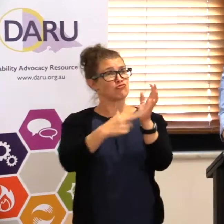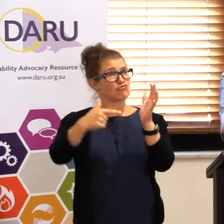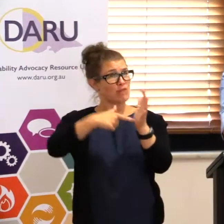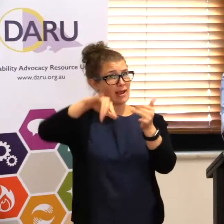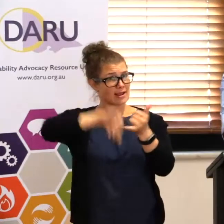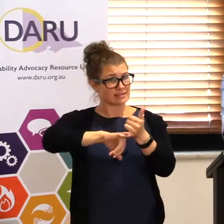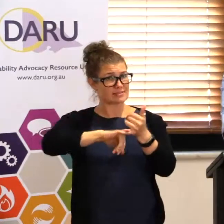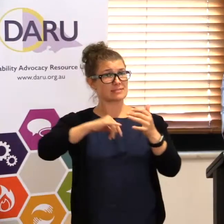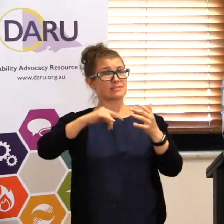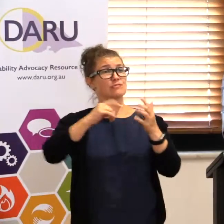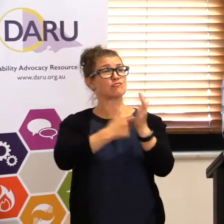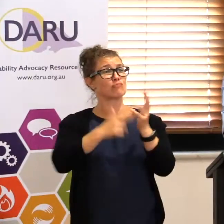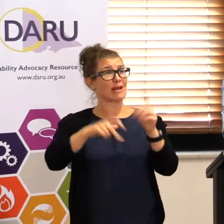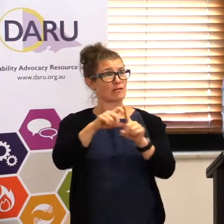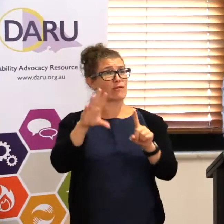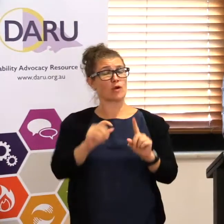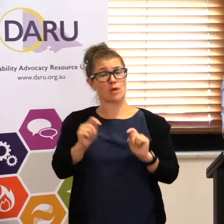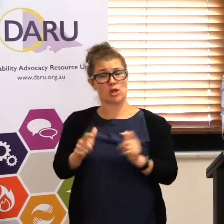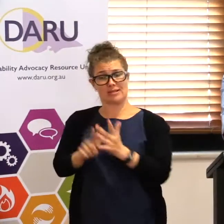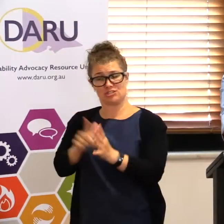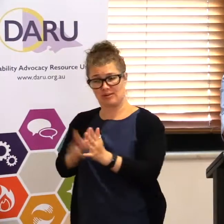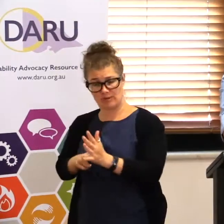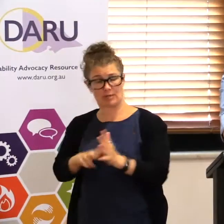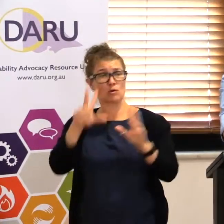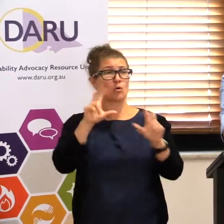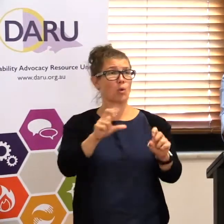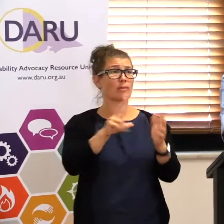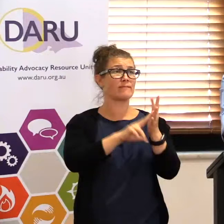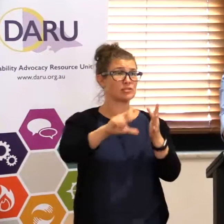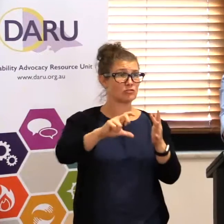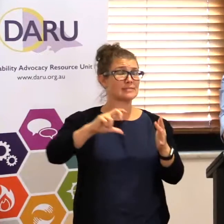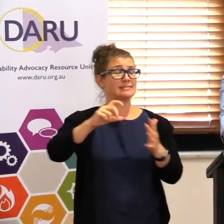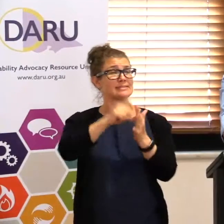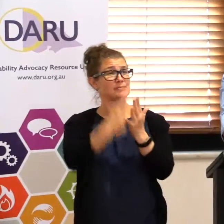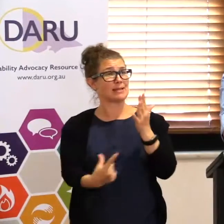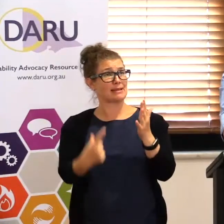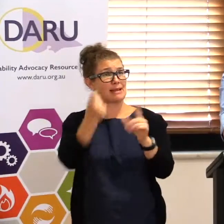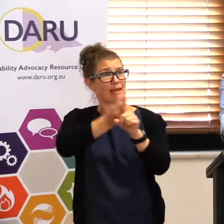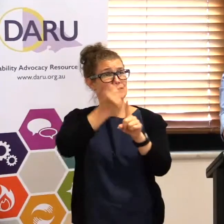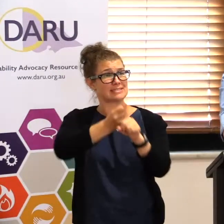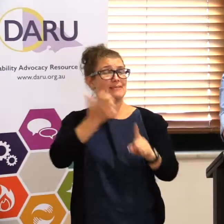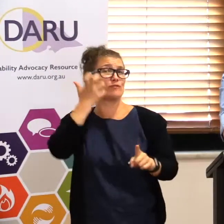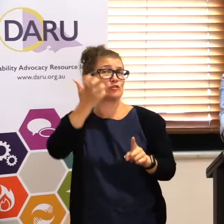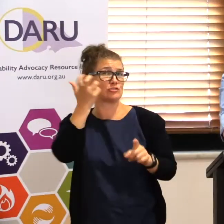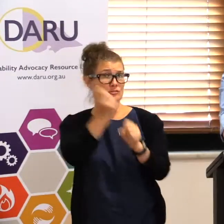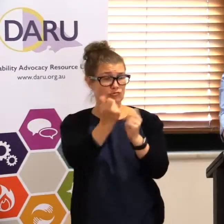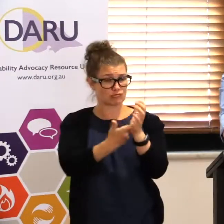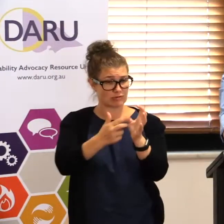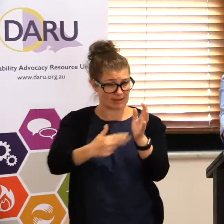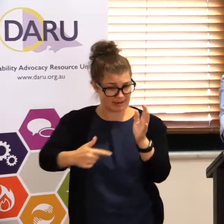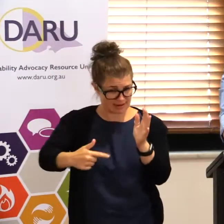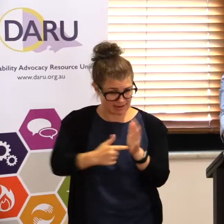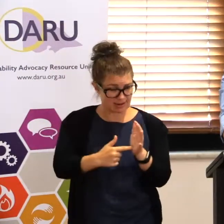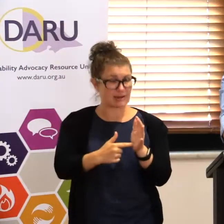January, and that's called the Victorian Disability Advocacy Futures Grants. So all